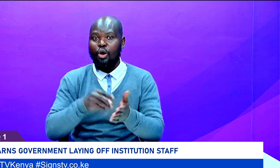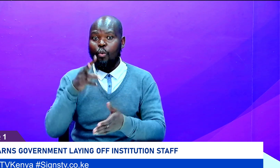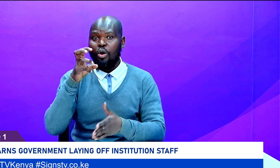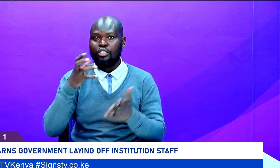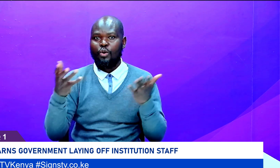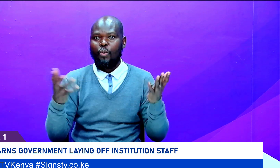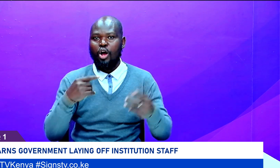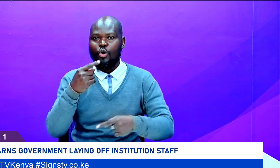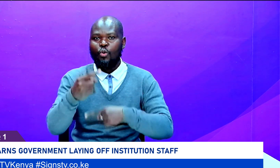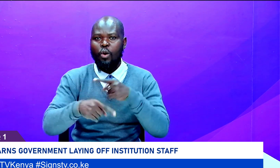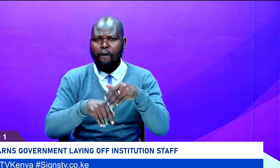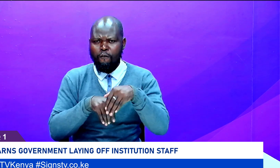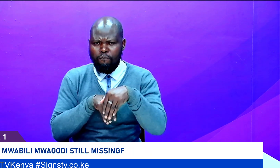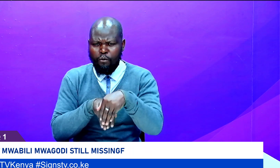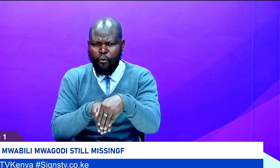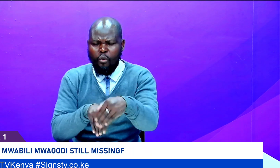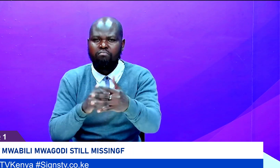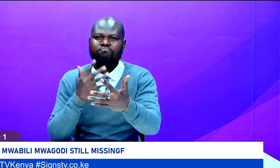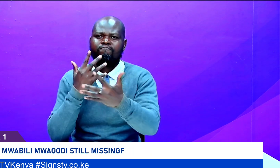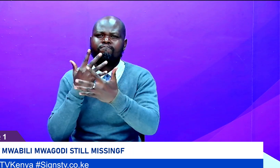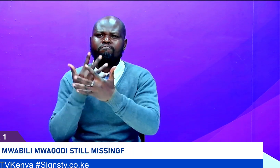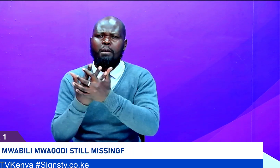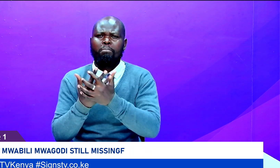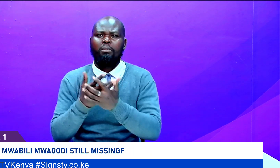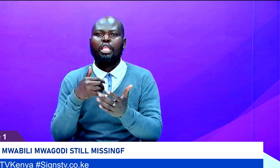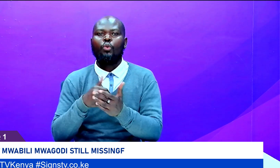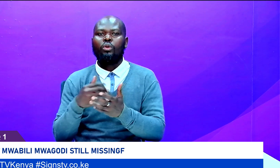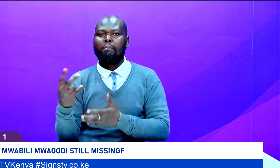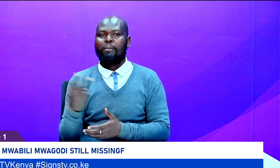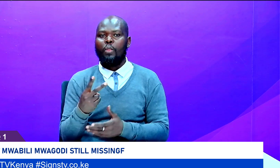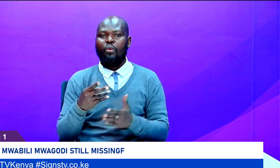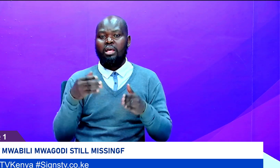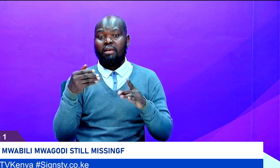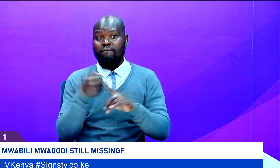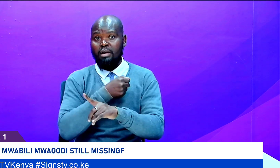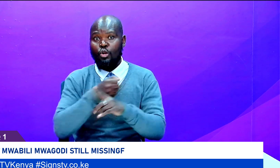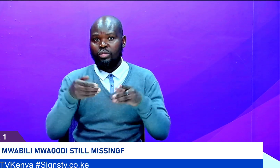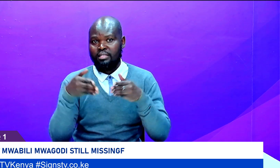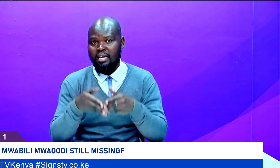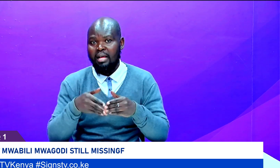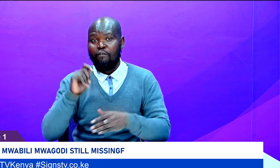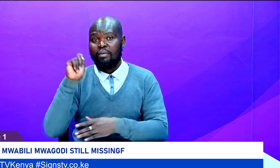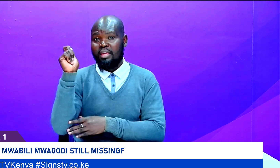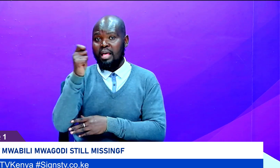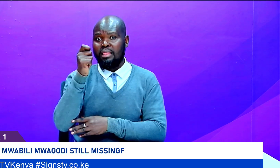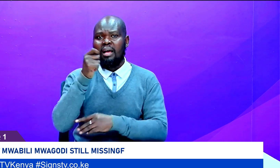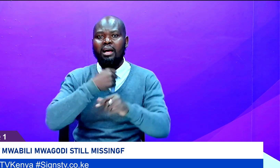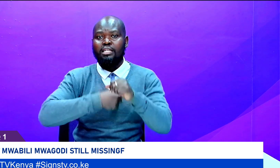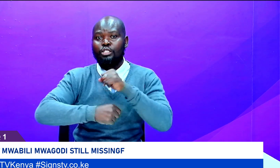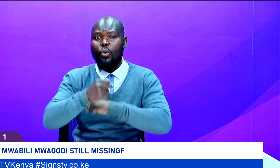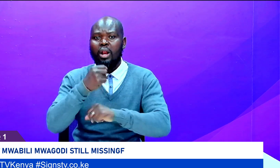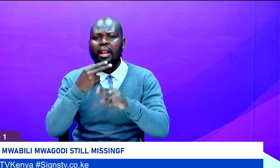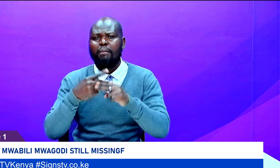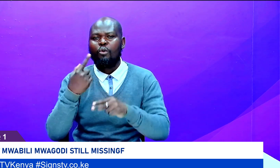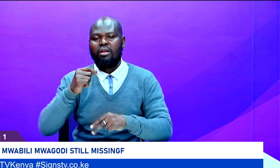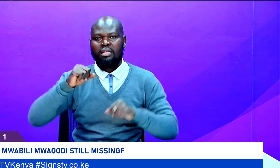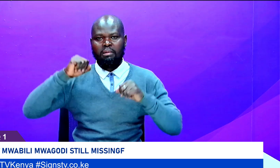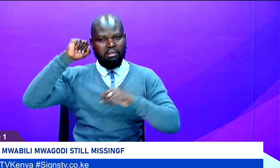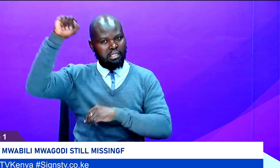And on to our next news. The East African region was in uproar following the arrest of and alleged sexual